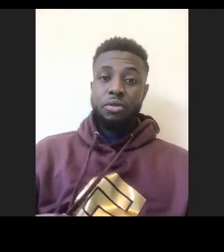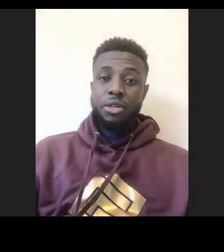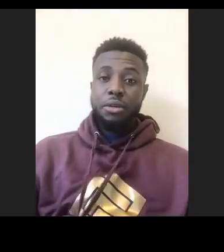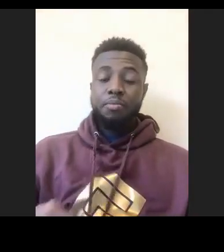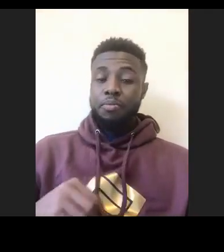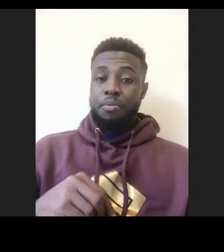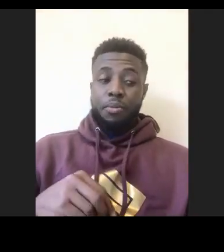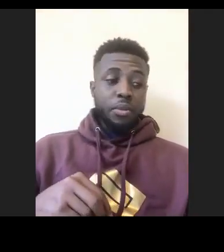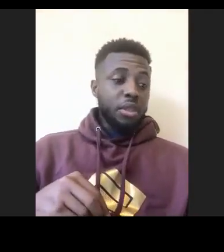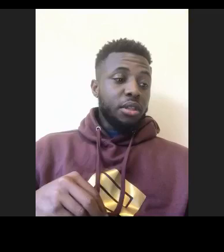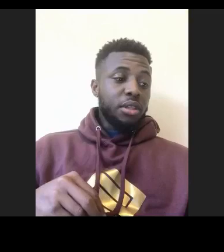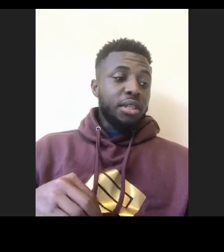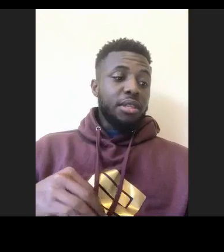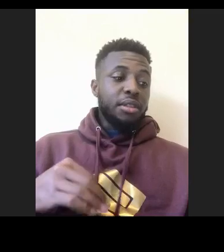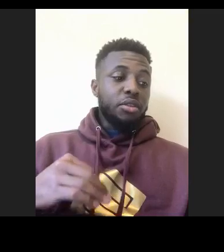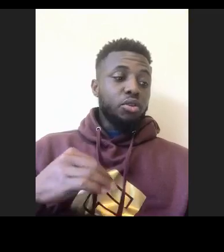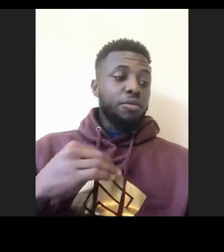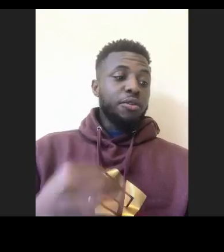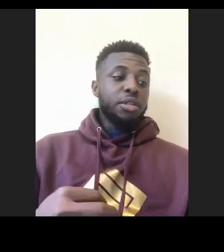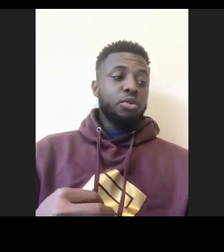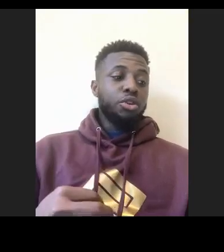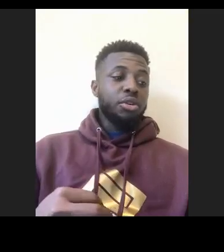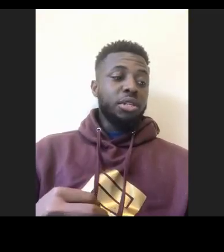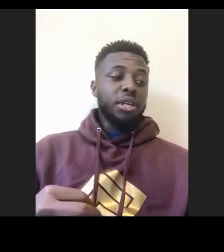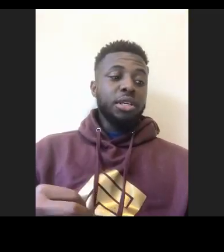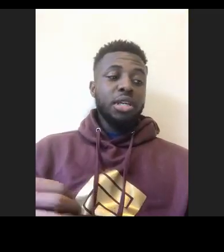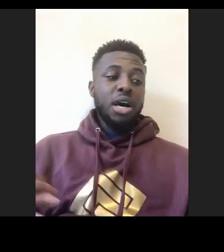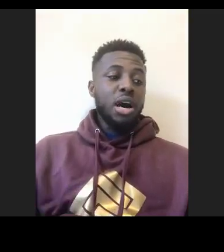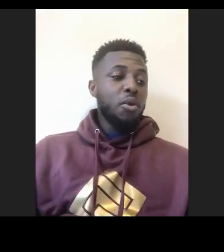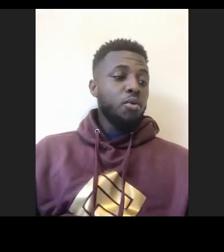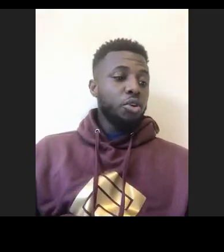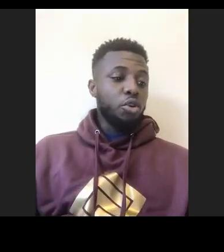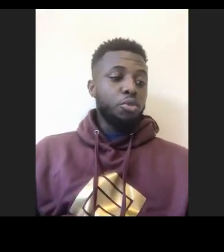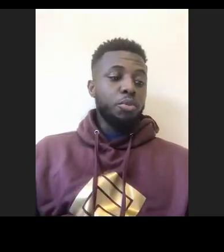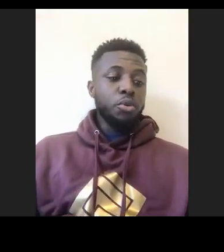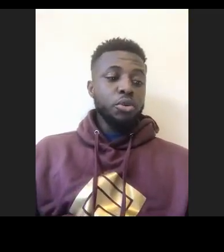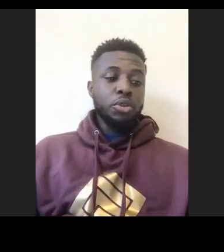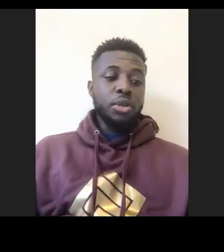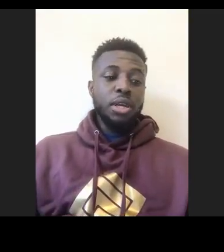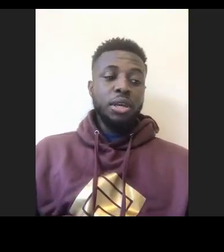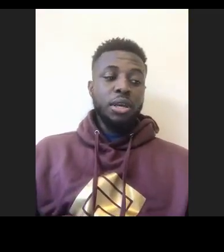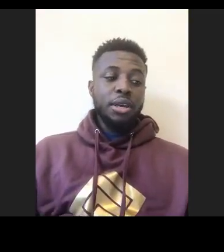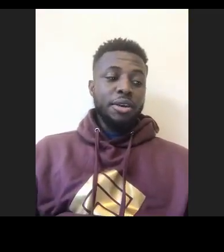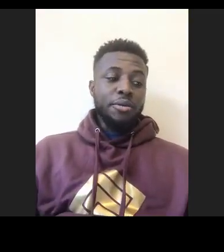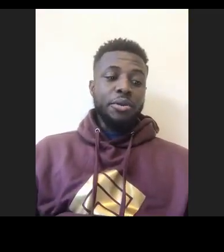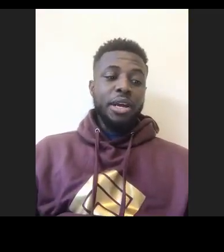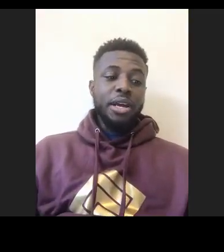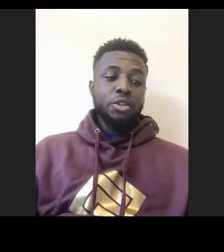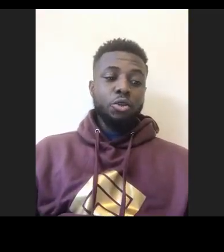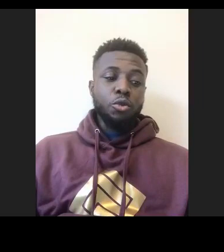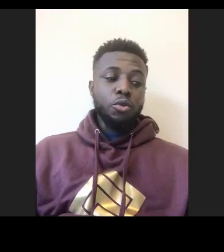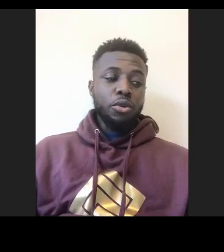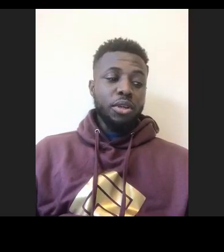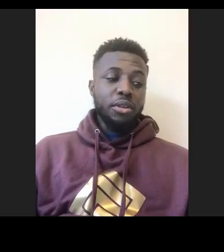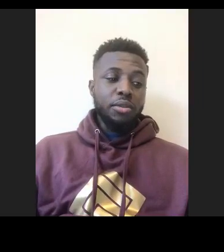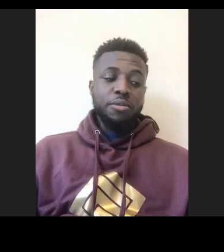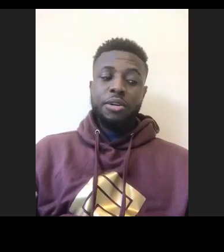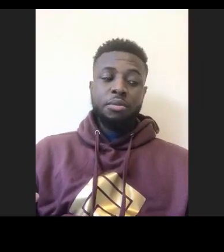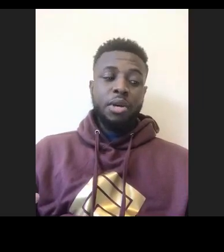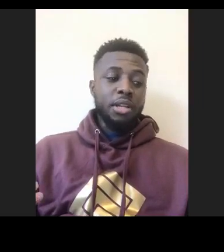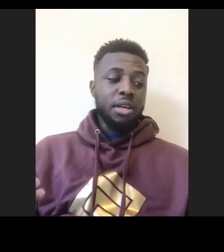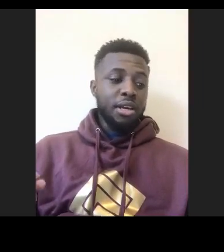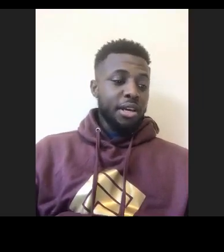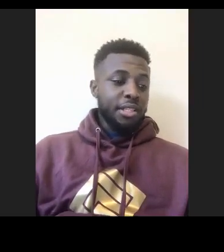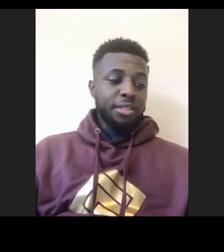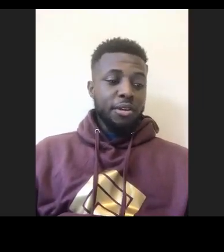in your country. So the first question says how your proposed study relates to the